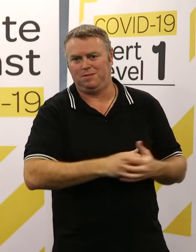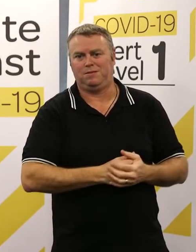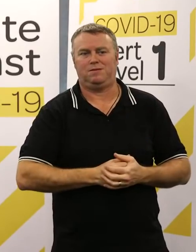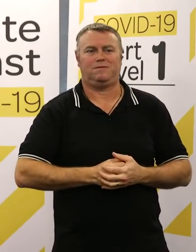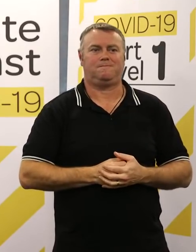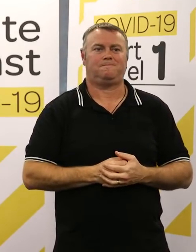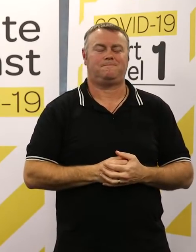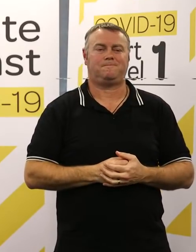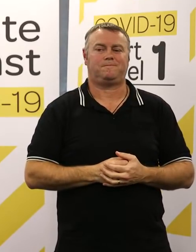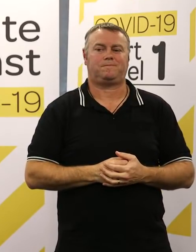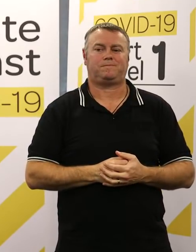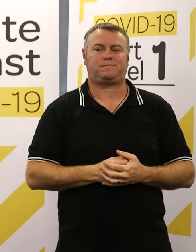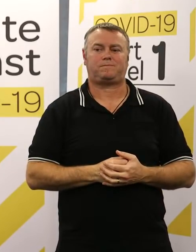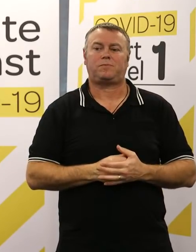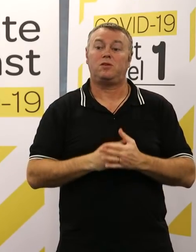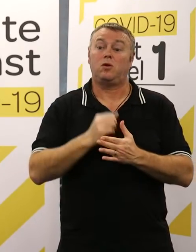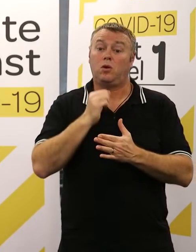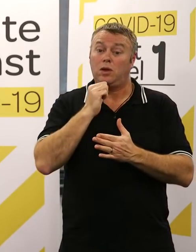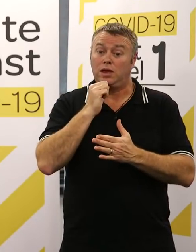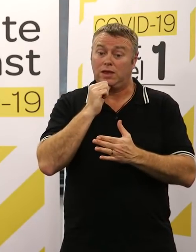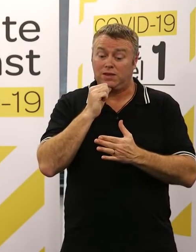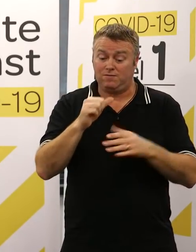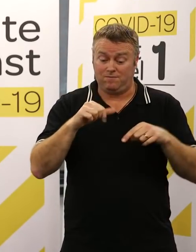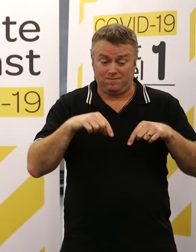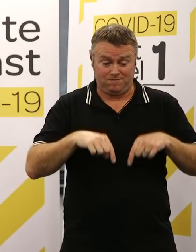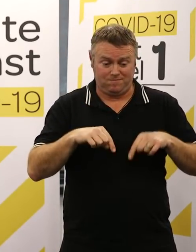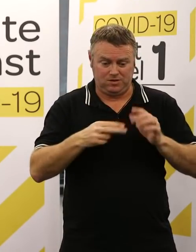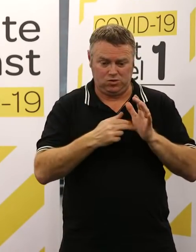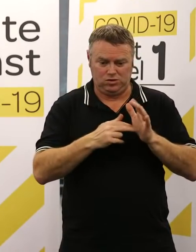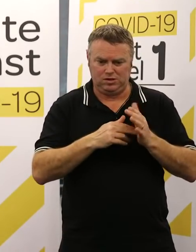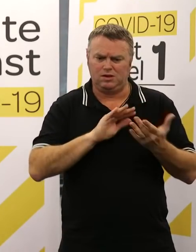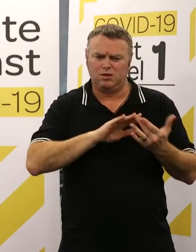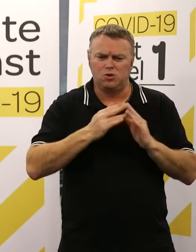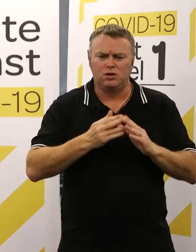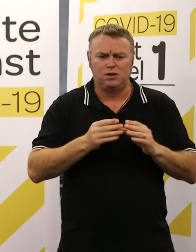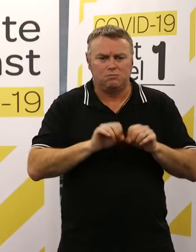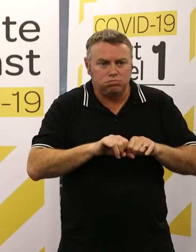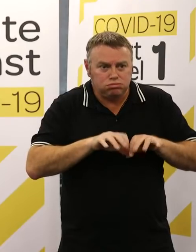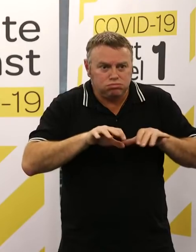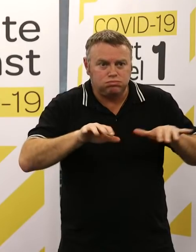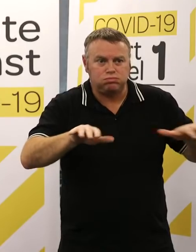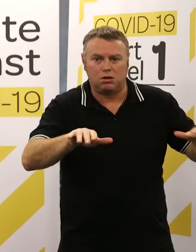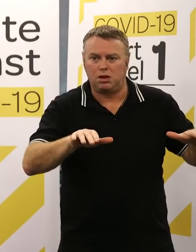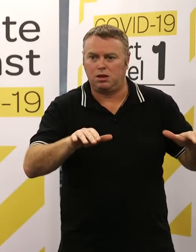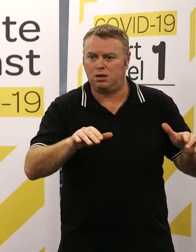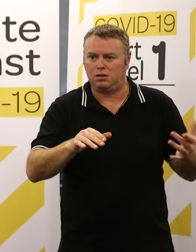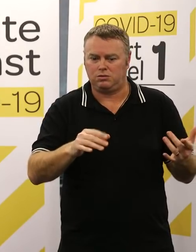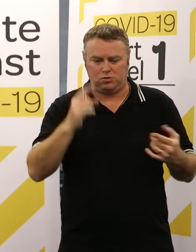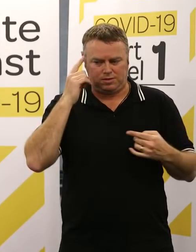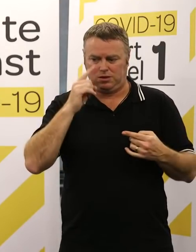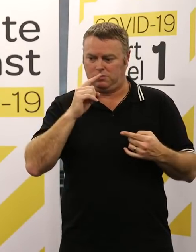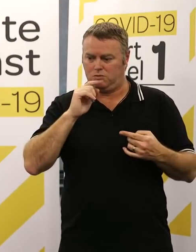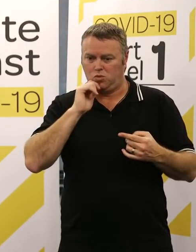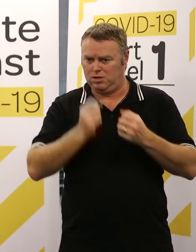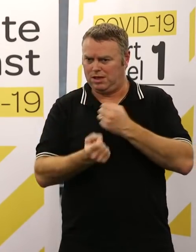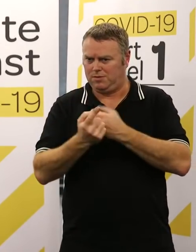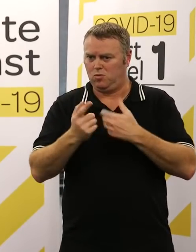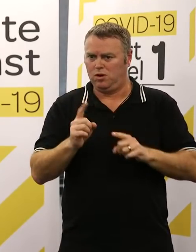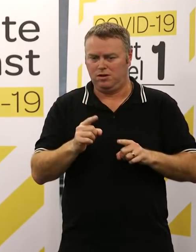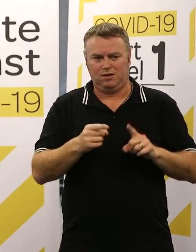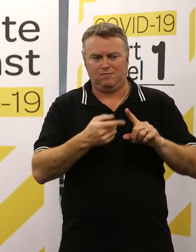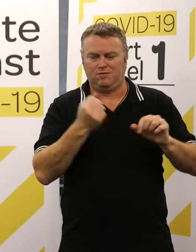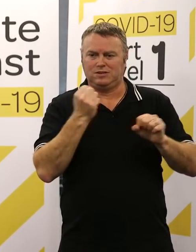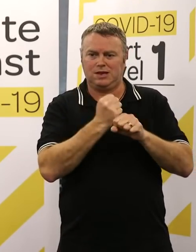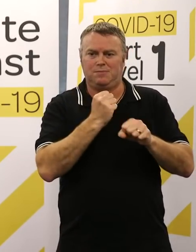could we expect to see? I mean, in Melbourne, for instance, the health workers are going door to door. They've got the army involved, but in a lot of the rest of the